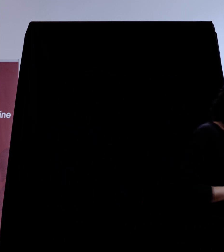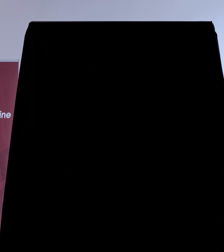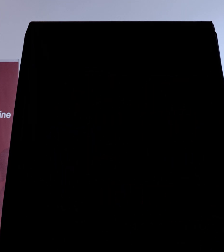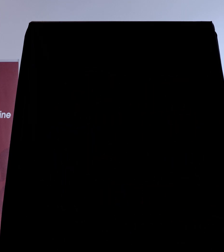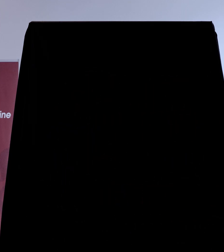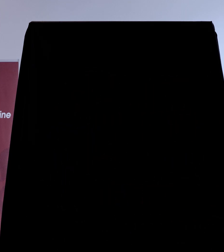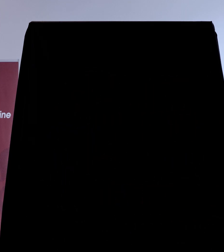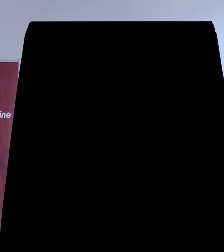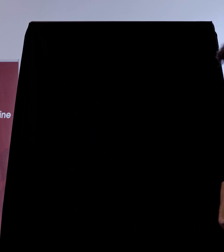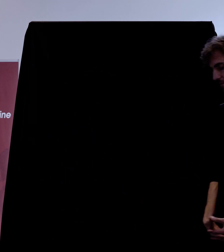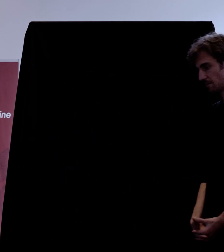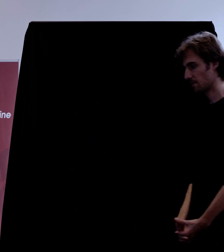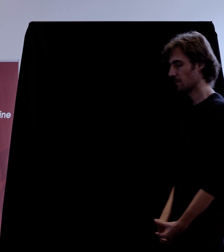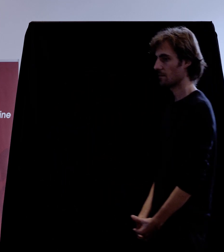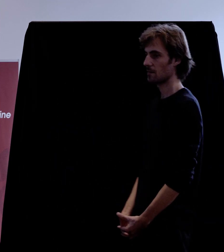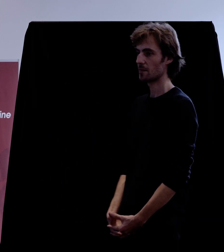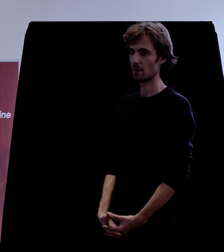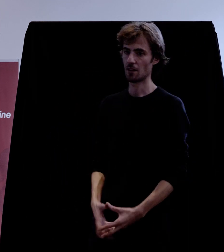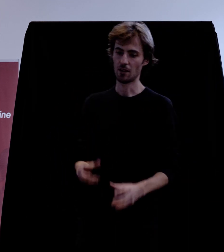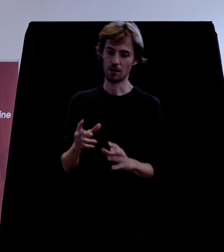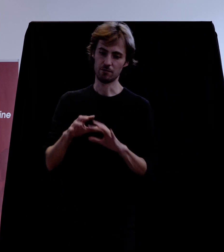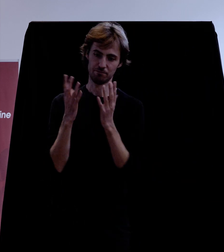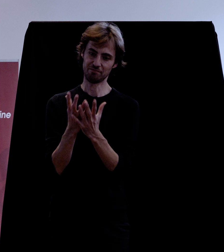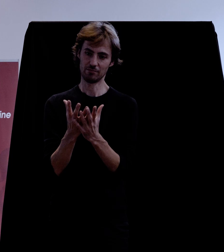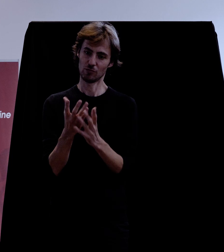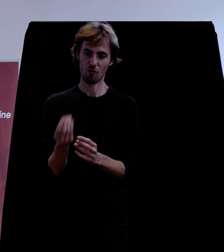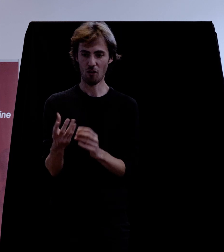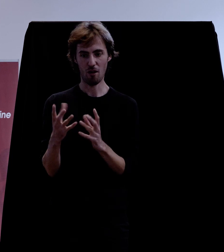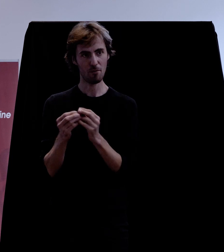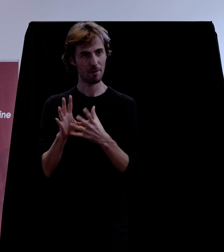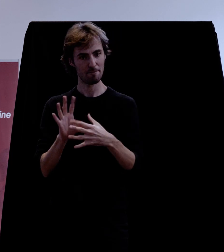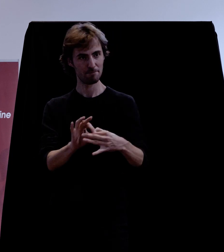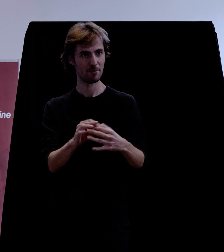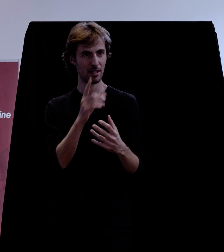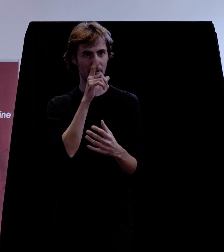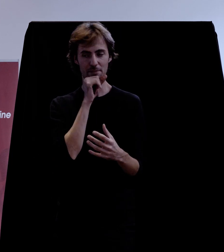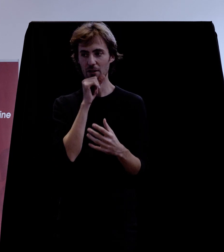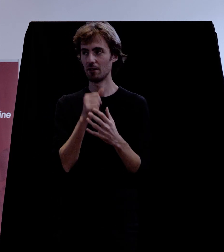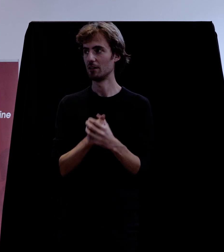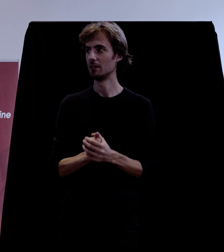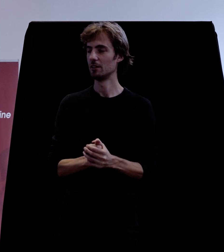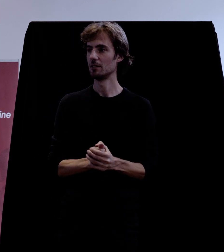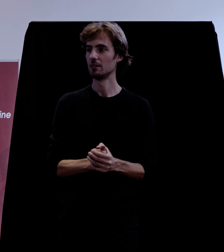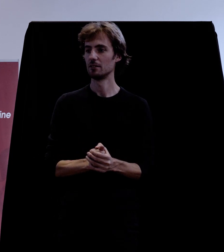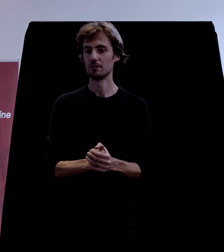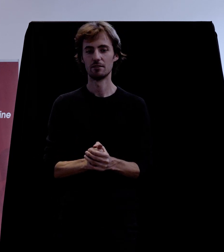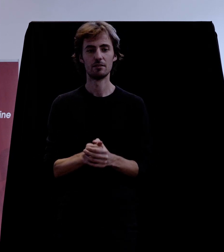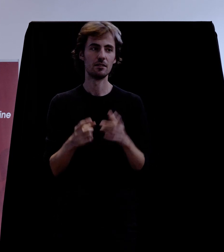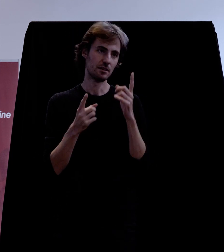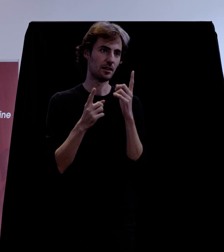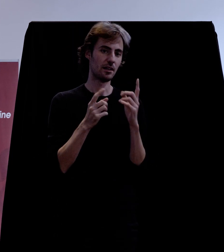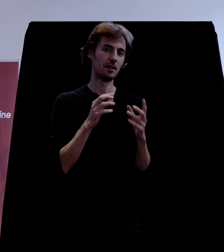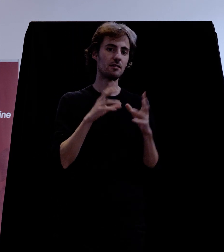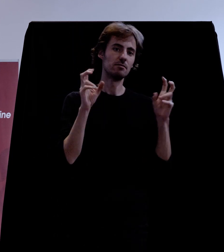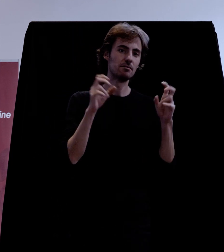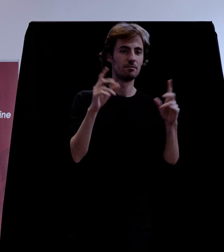mind. It's a weird term, but theory of mind means that you recognize that other people